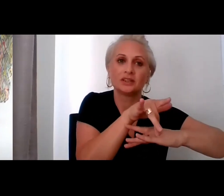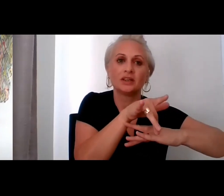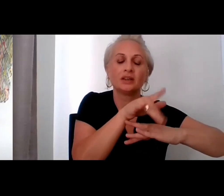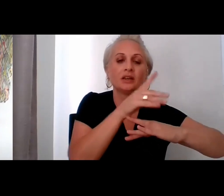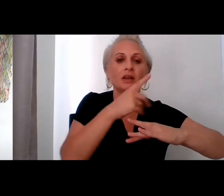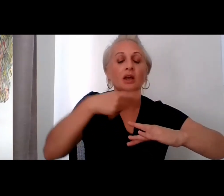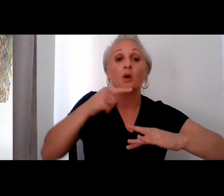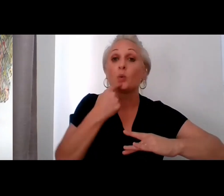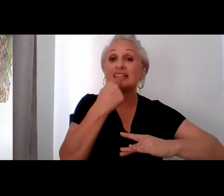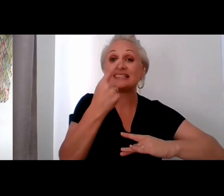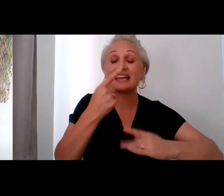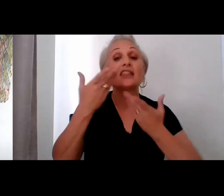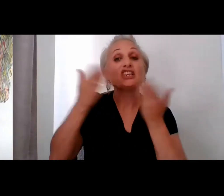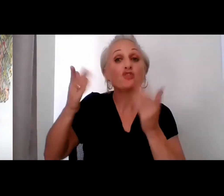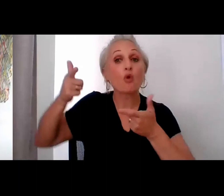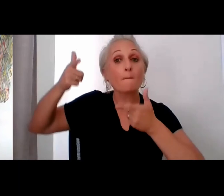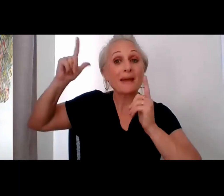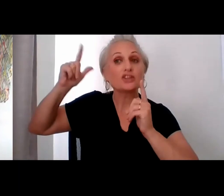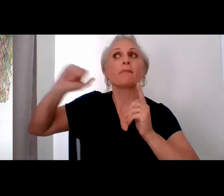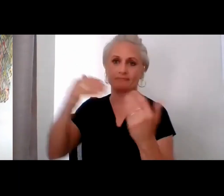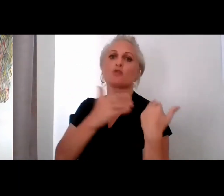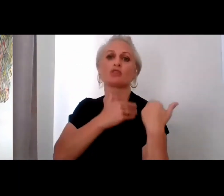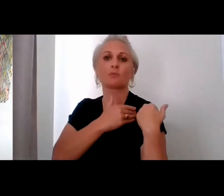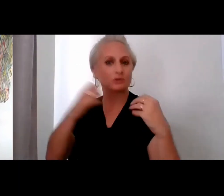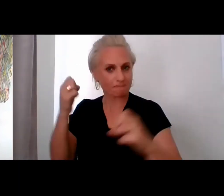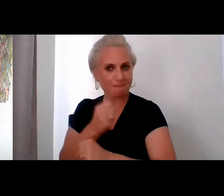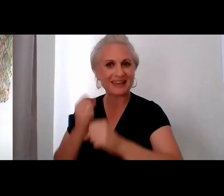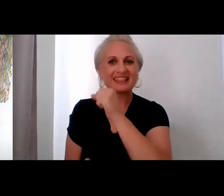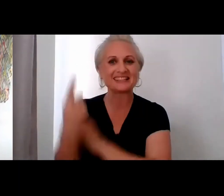GM is responsible for progressing this activity.